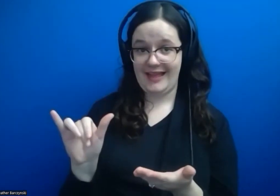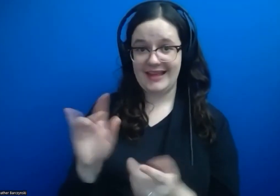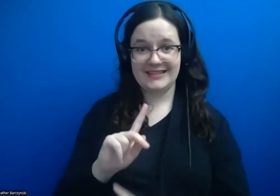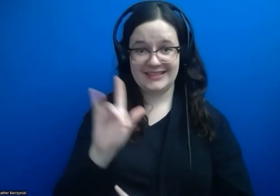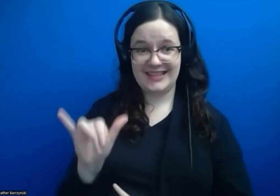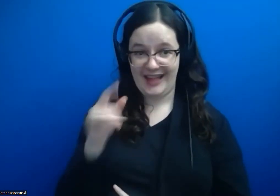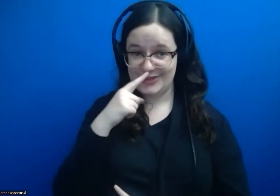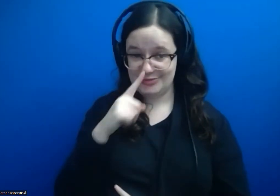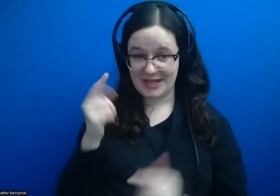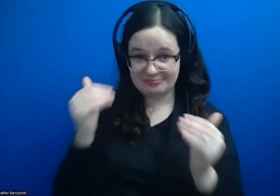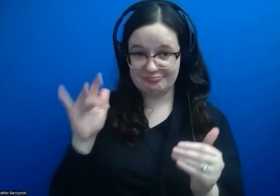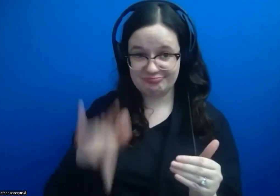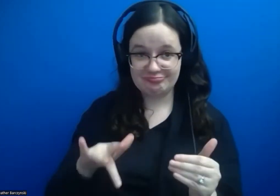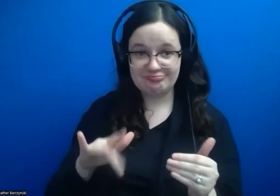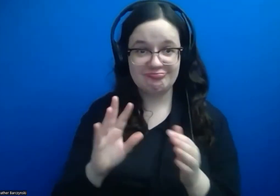yourself.